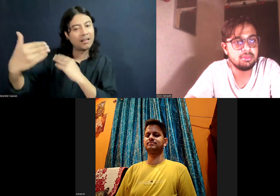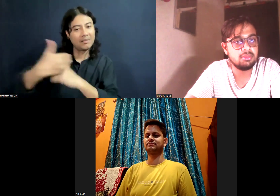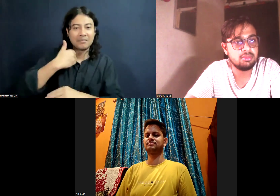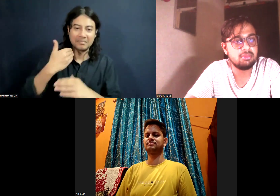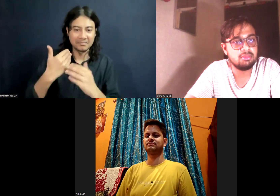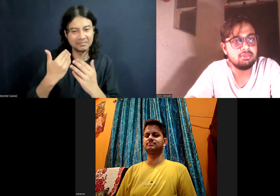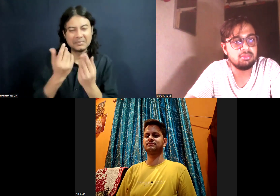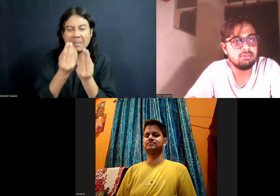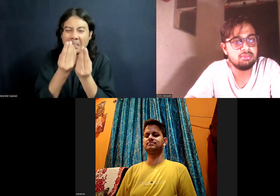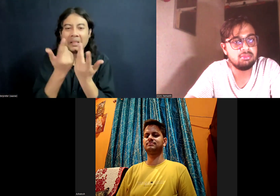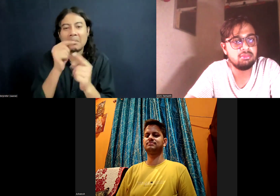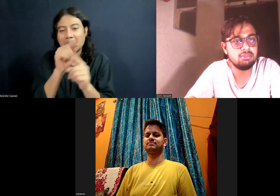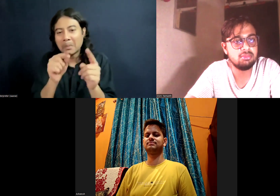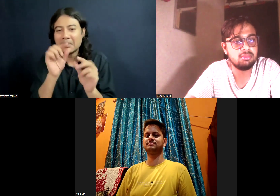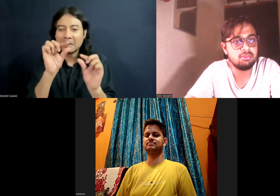Hare Krishna.